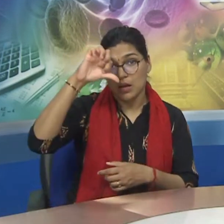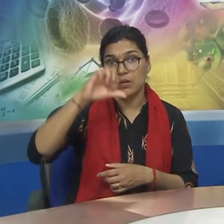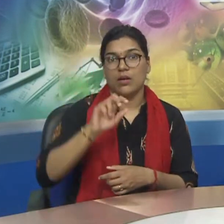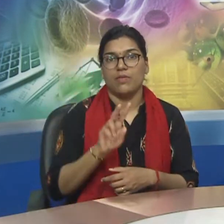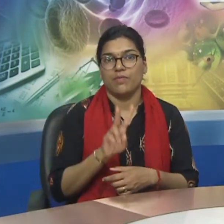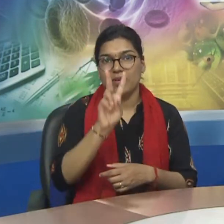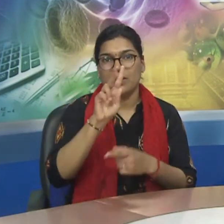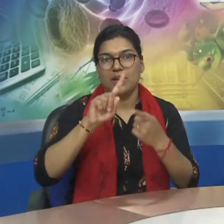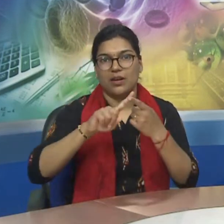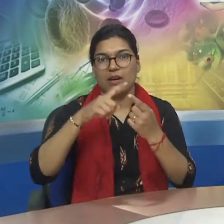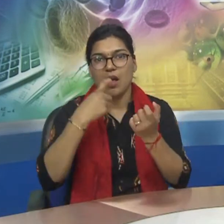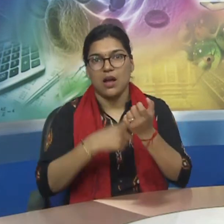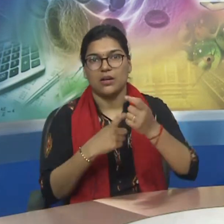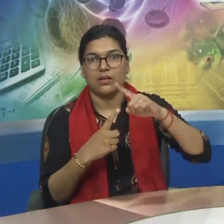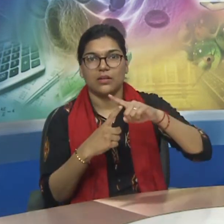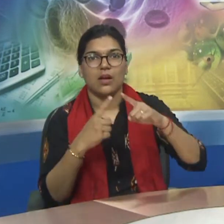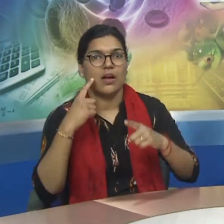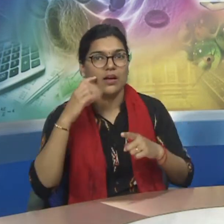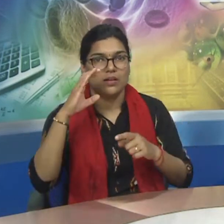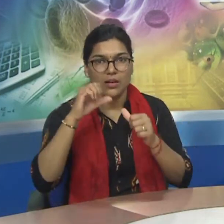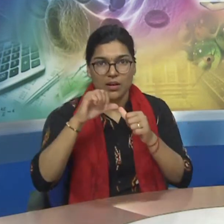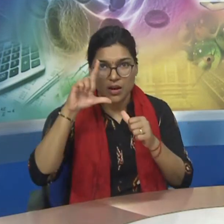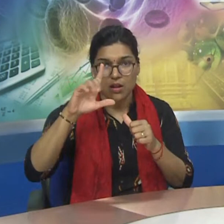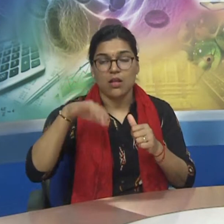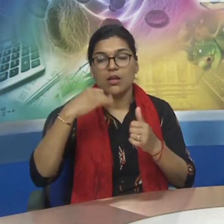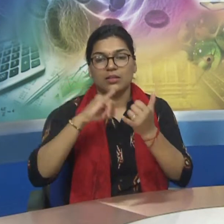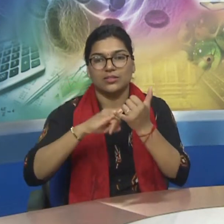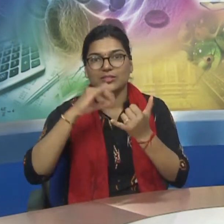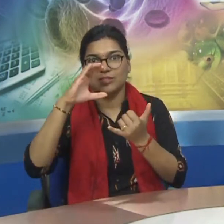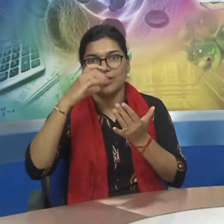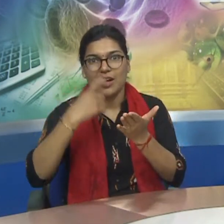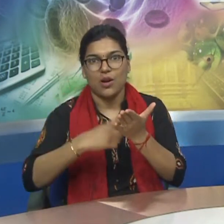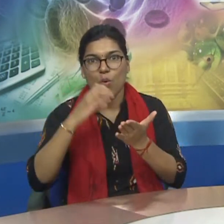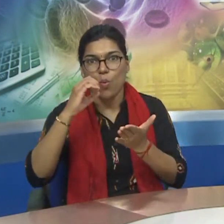And ninth word is vertical scroll bar.